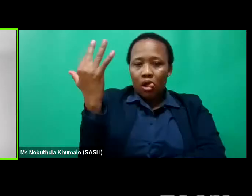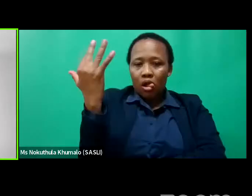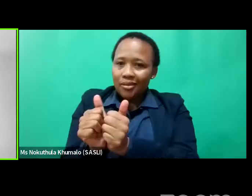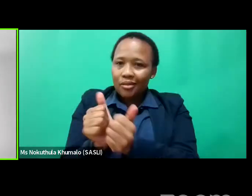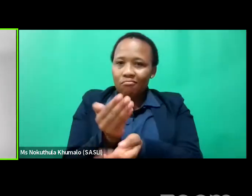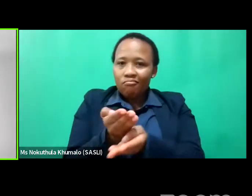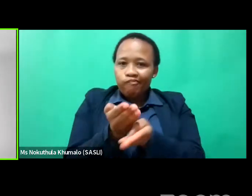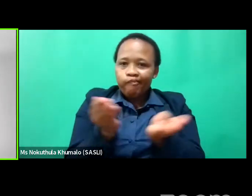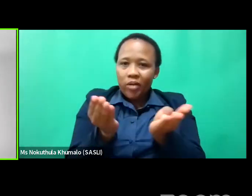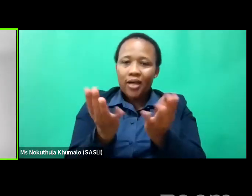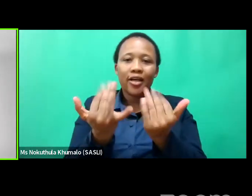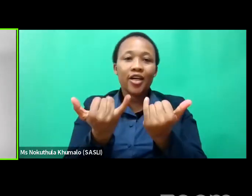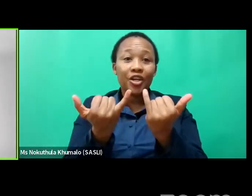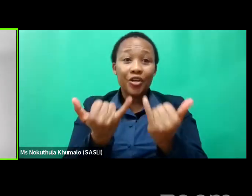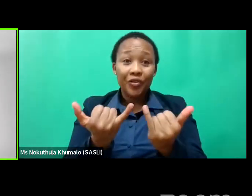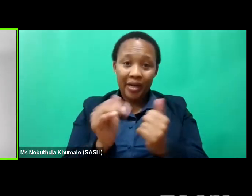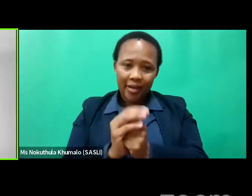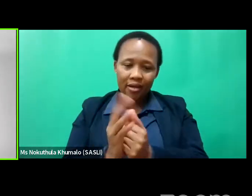including